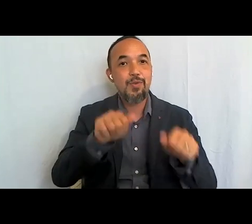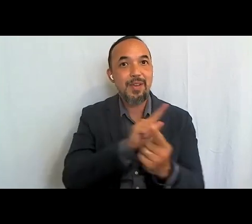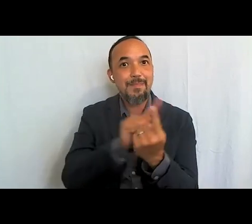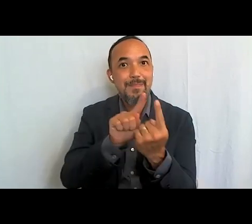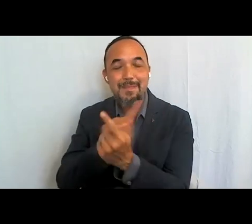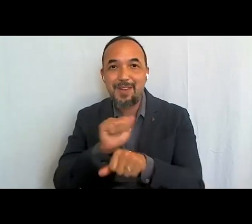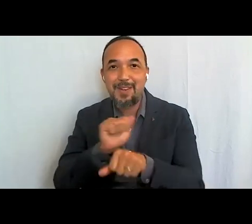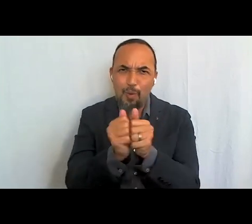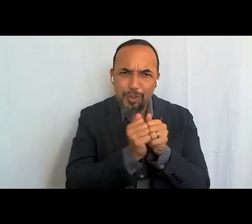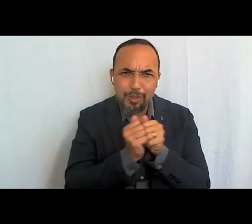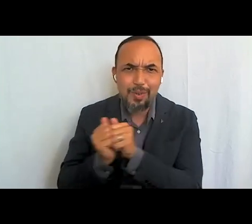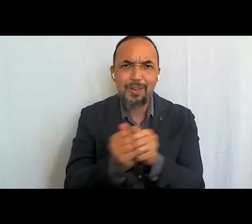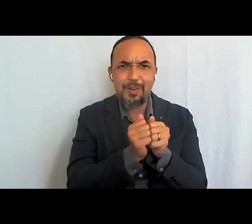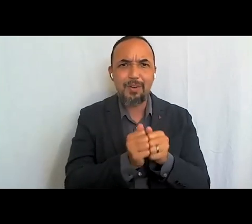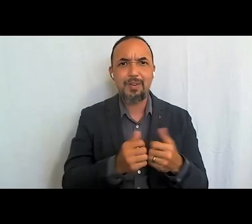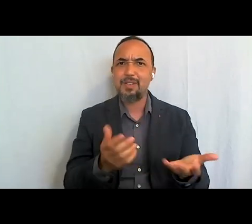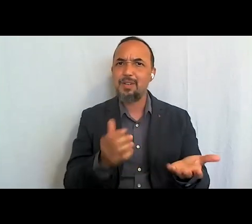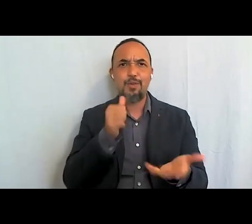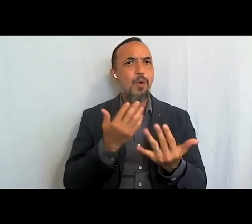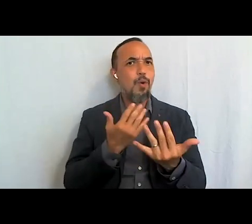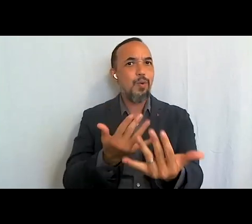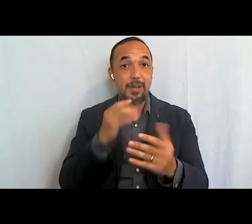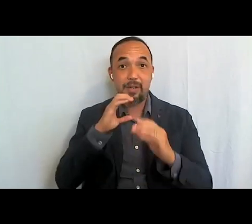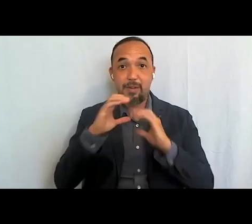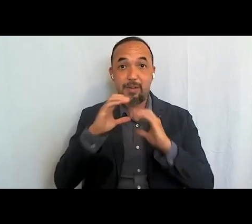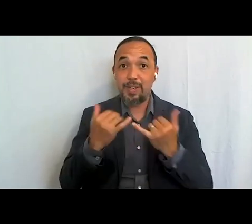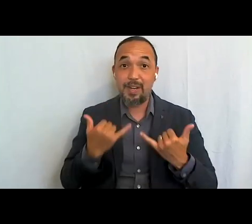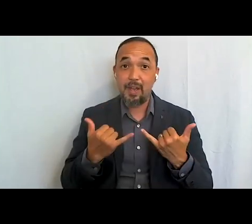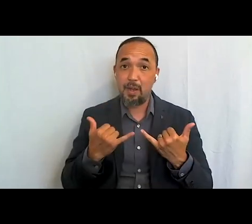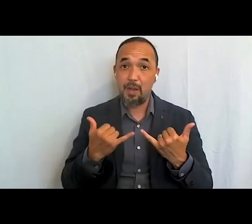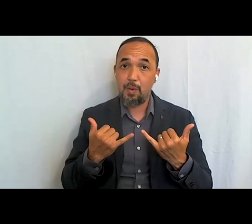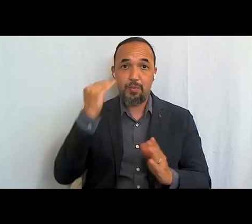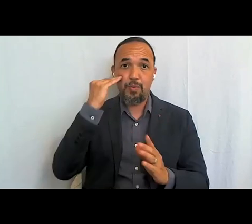wait, obviously, don't wait. Get to know your team.